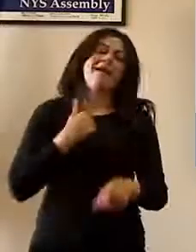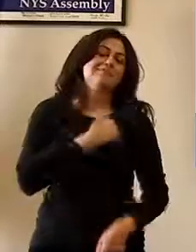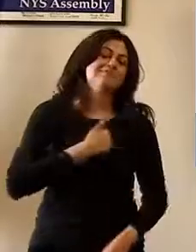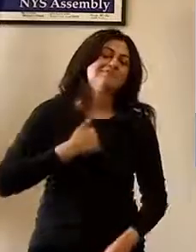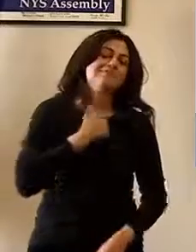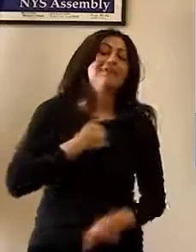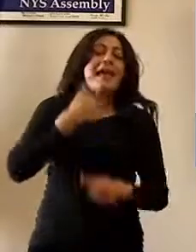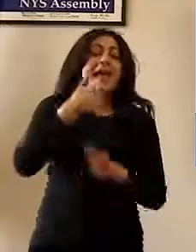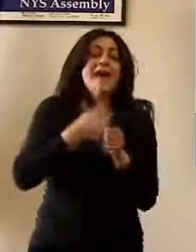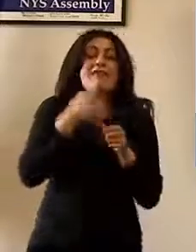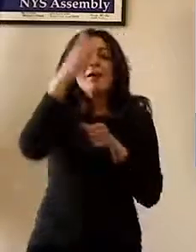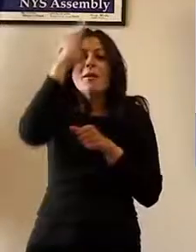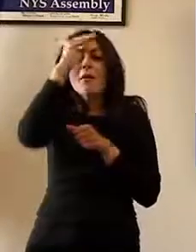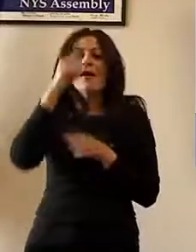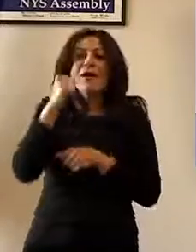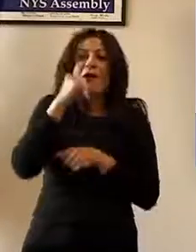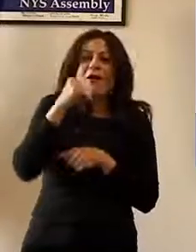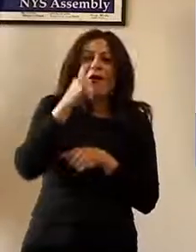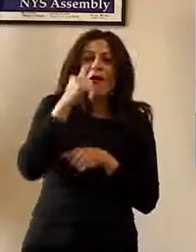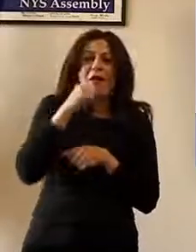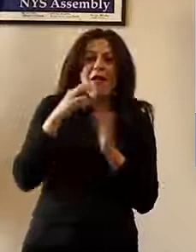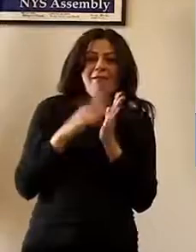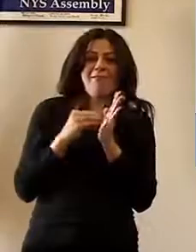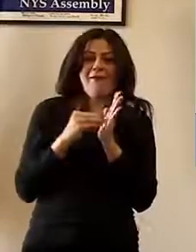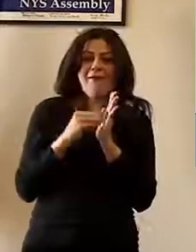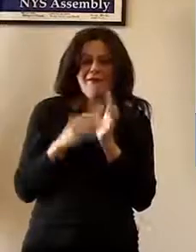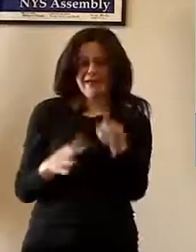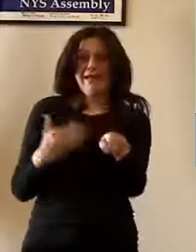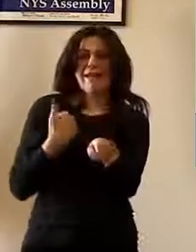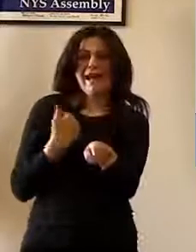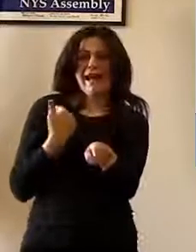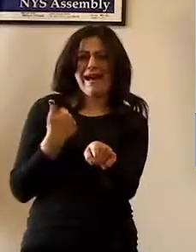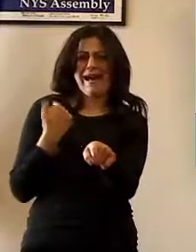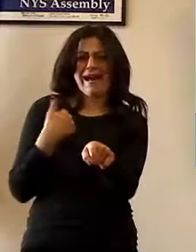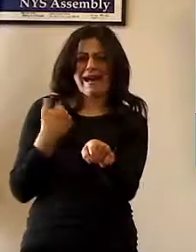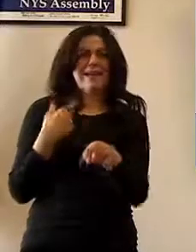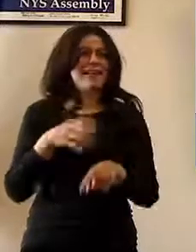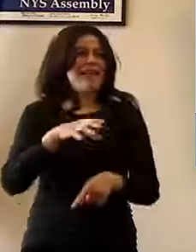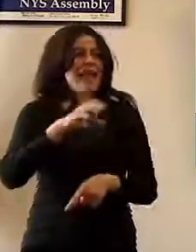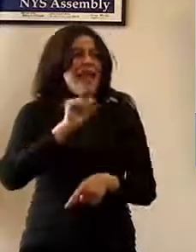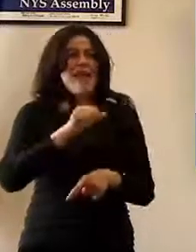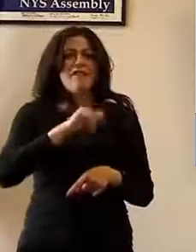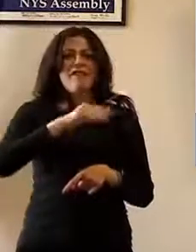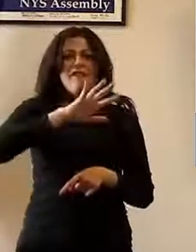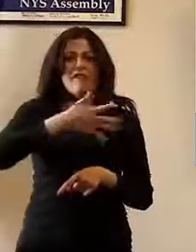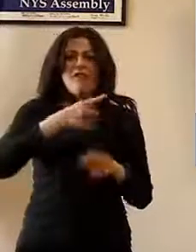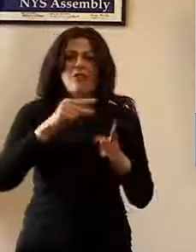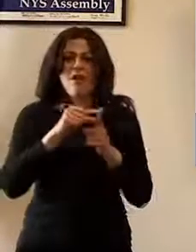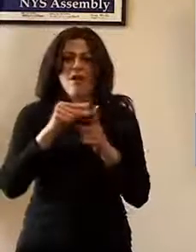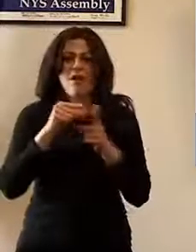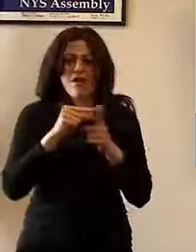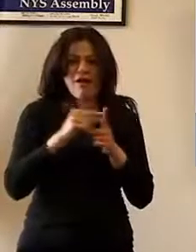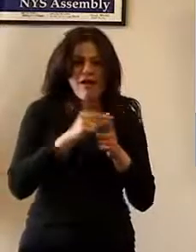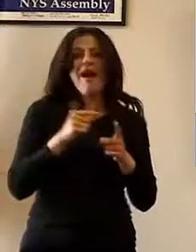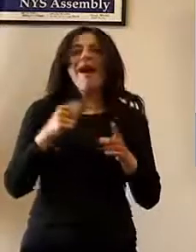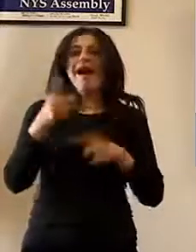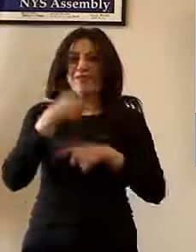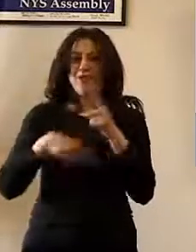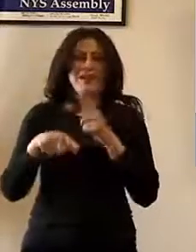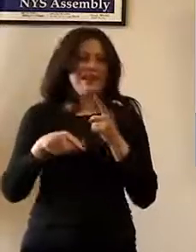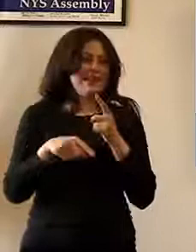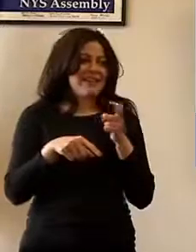little boy, maybe even little girls, when they're that young, I mean, every fifth word is that. And he learned how to